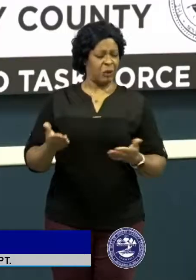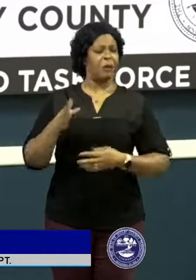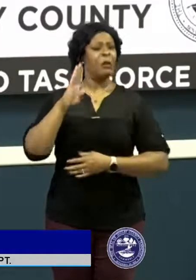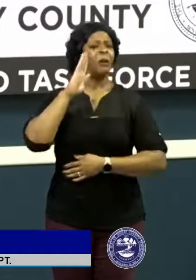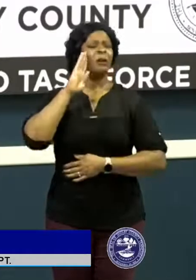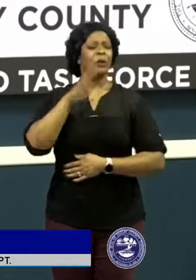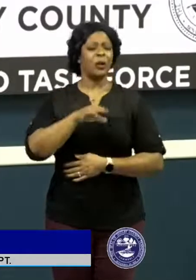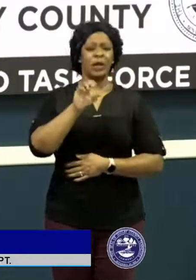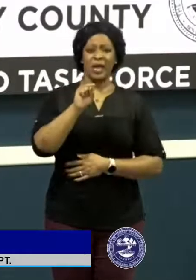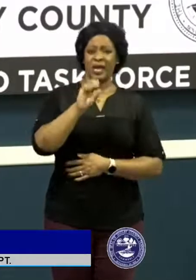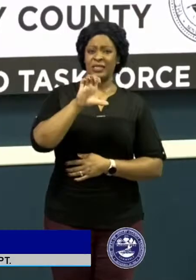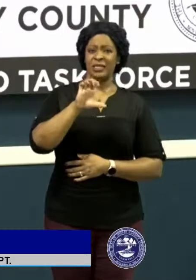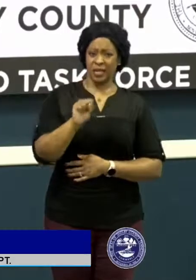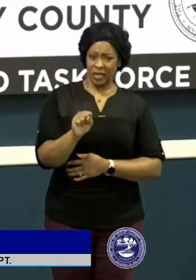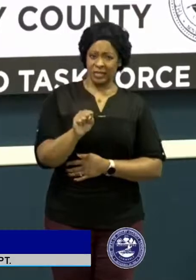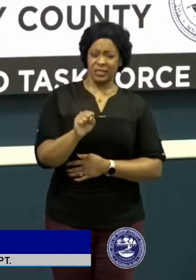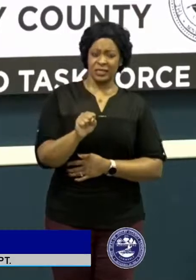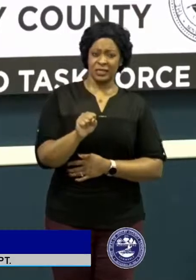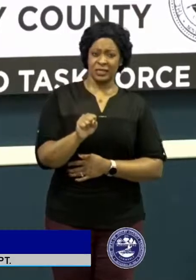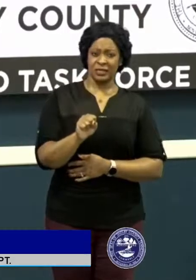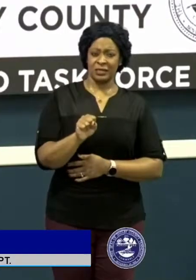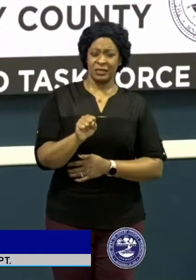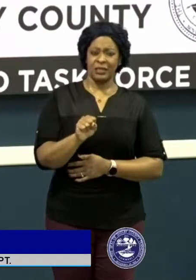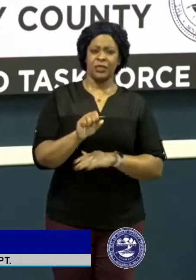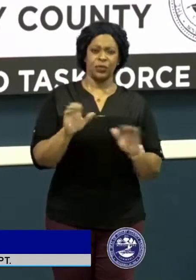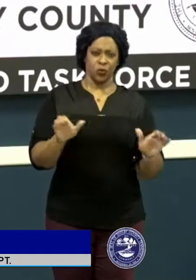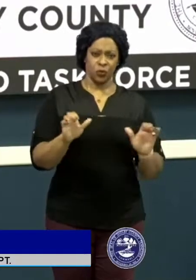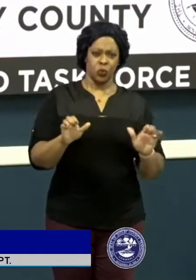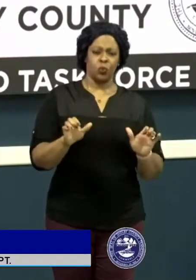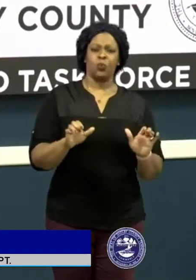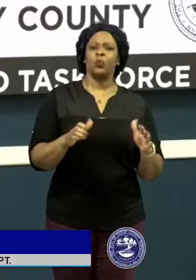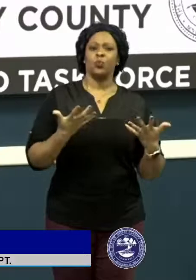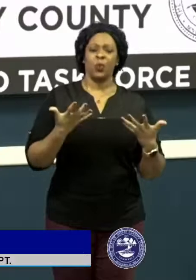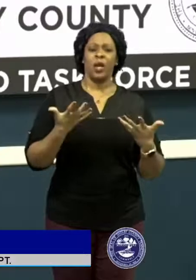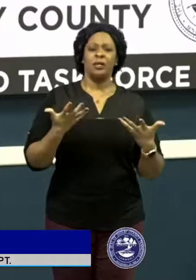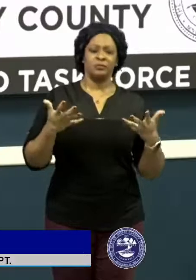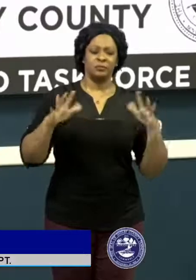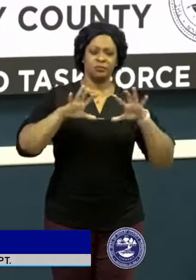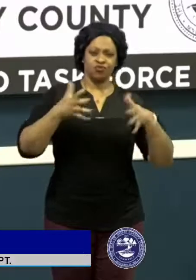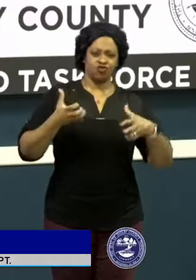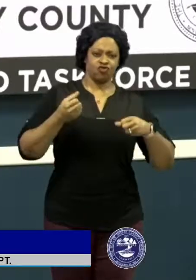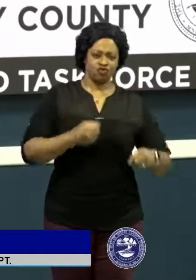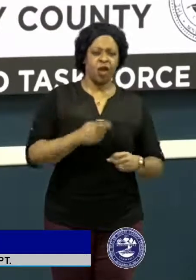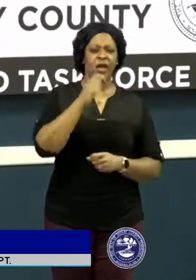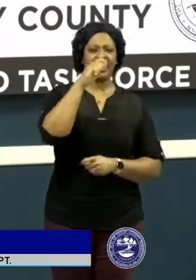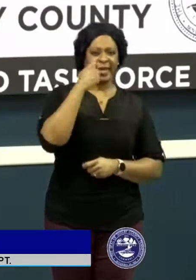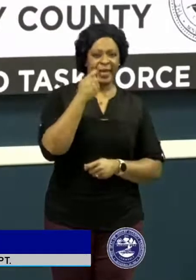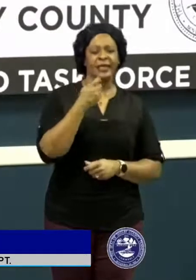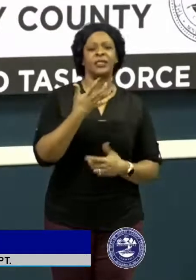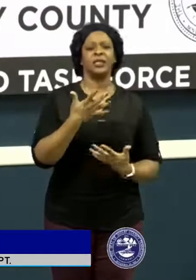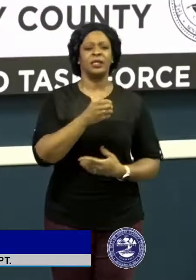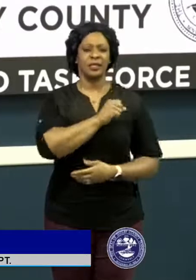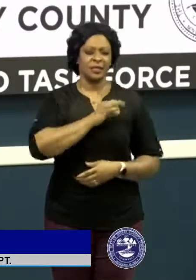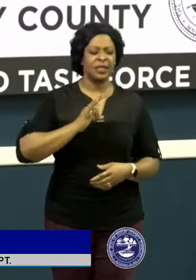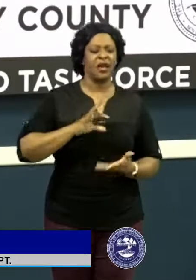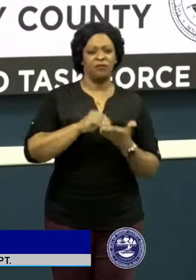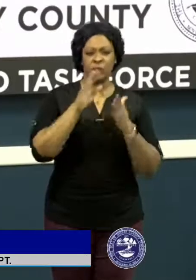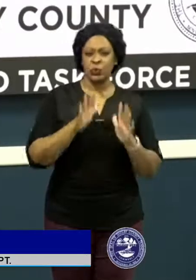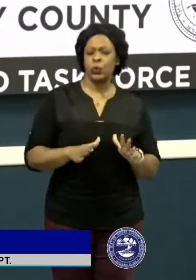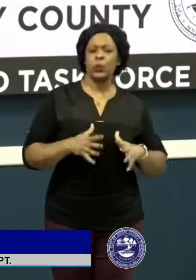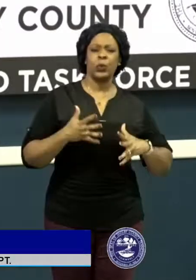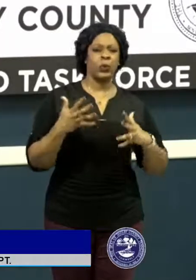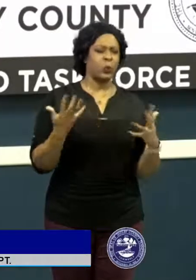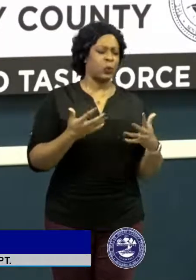that SCS has been doing some robust testing of students and staff. What